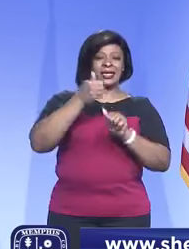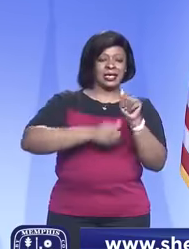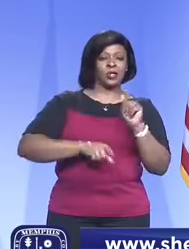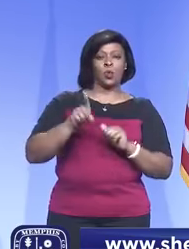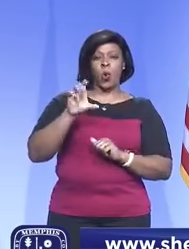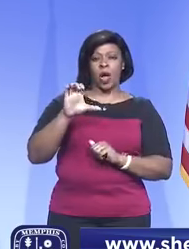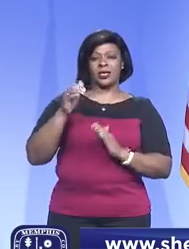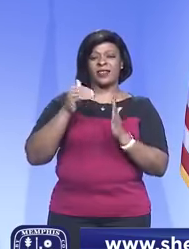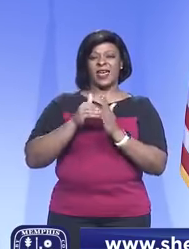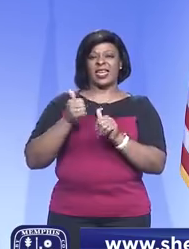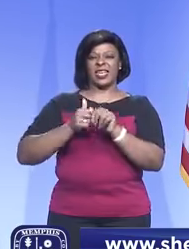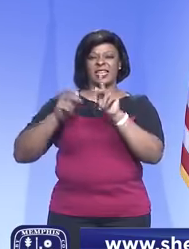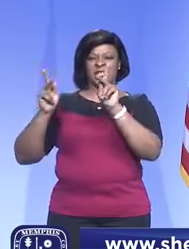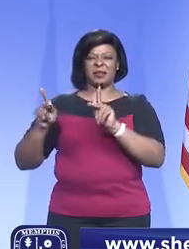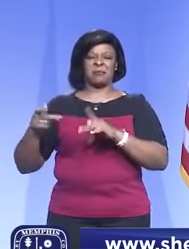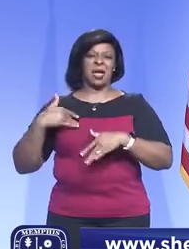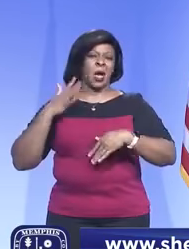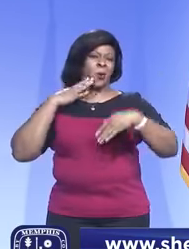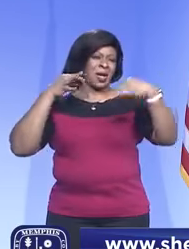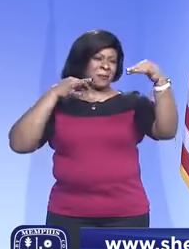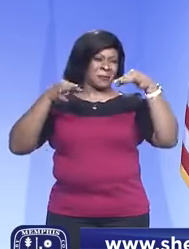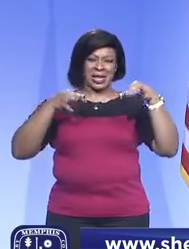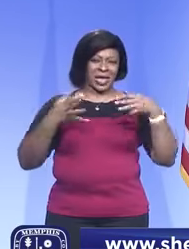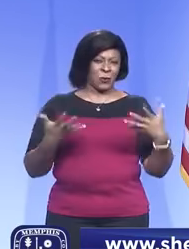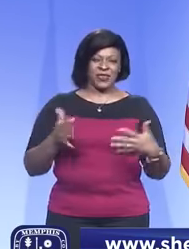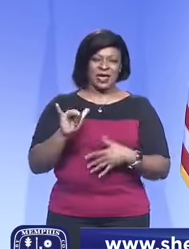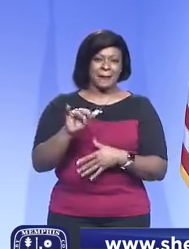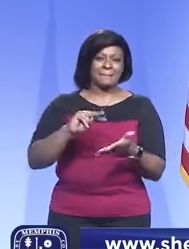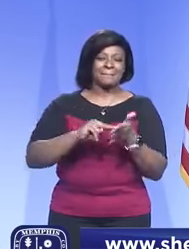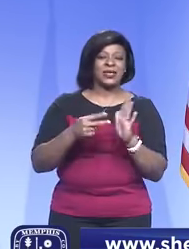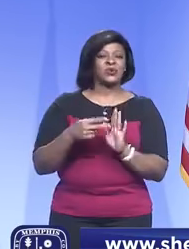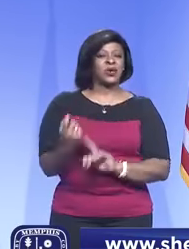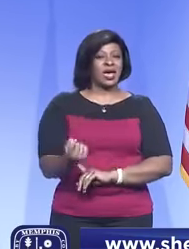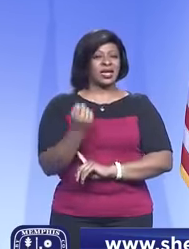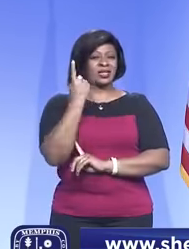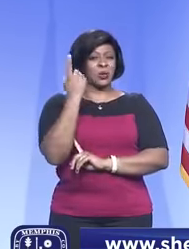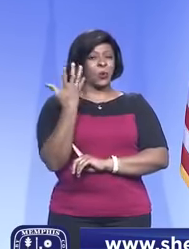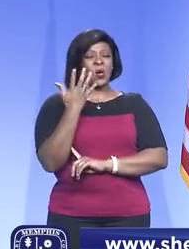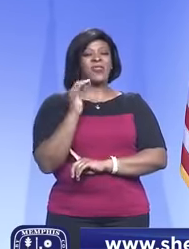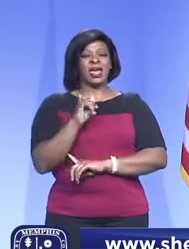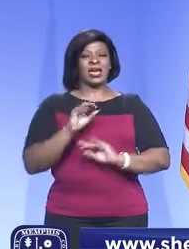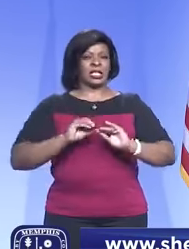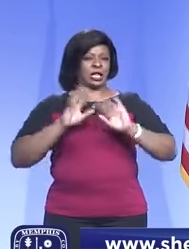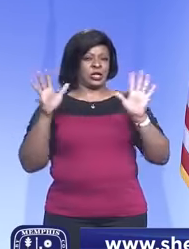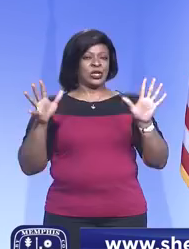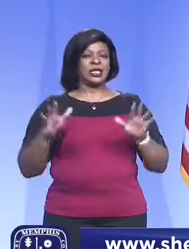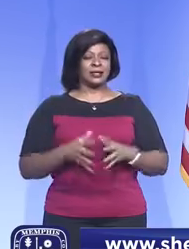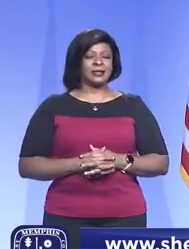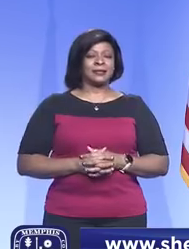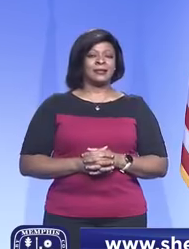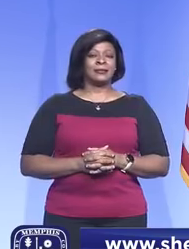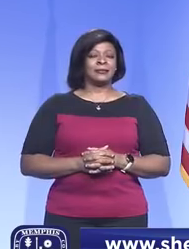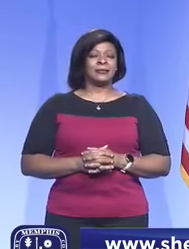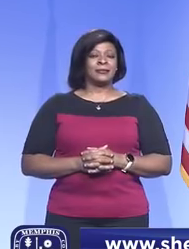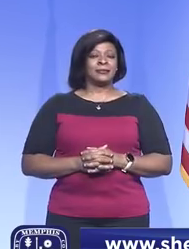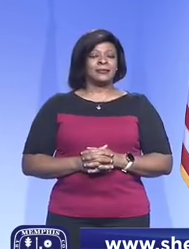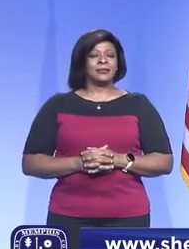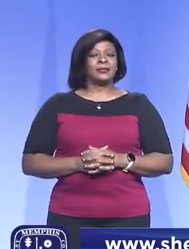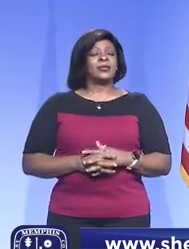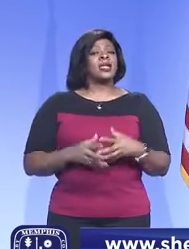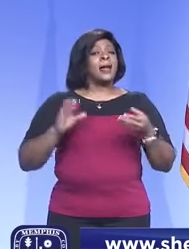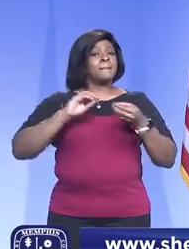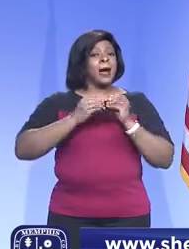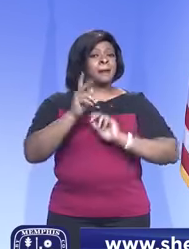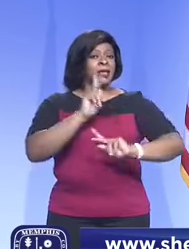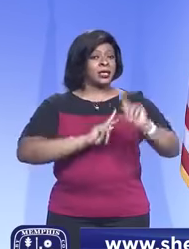100,000. Let me just sort of break that down to you so you can see what that really means. Given the